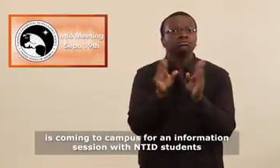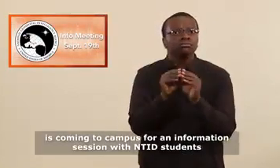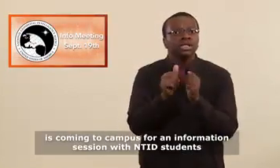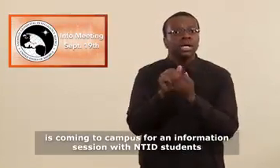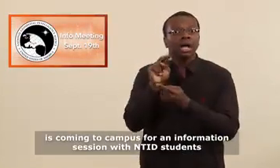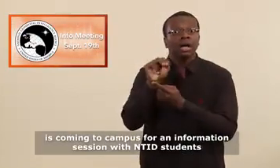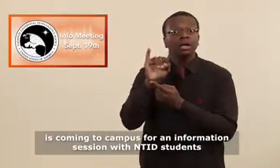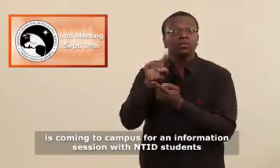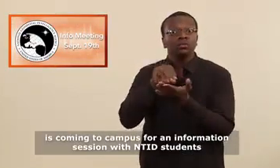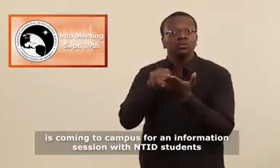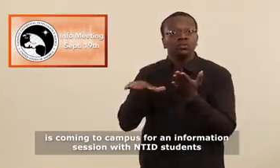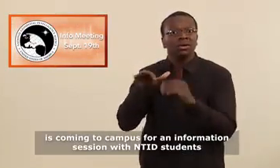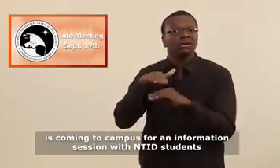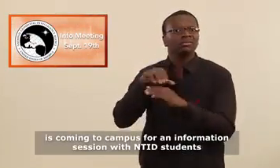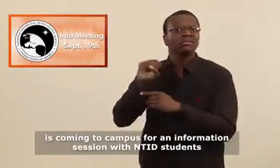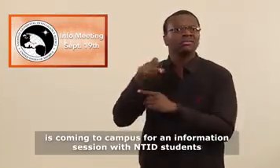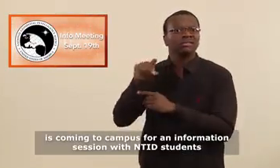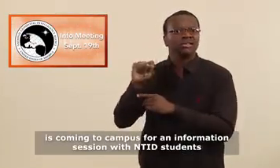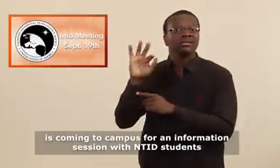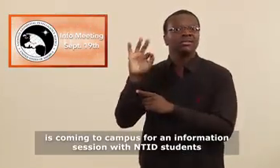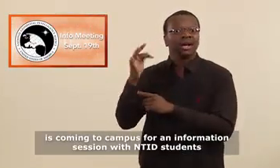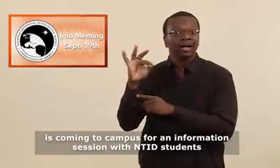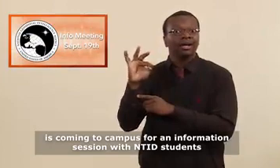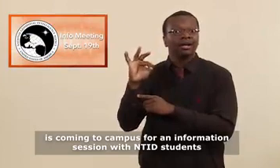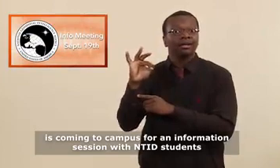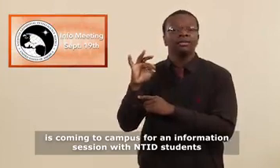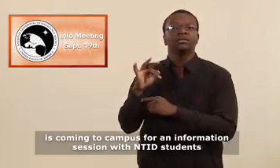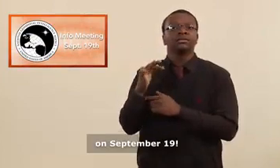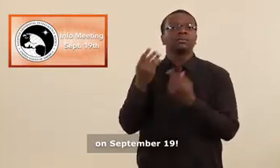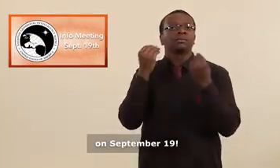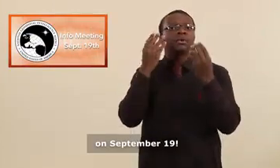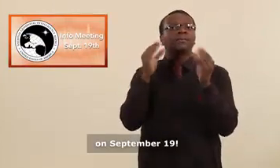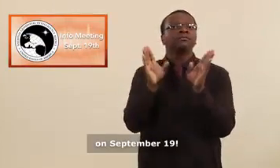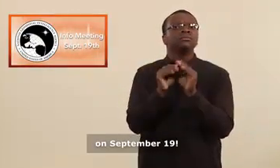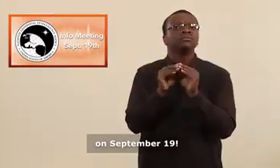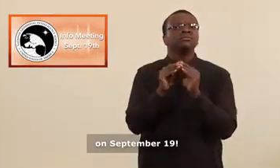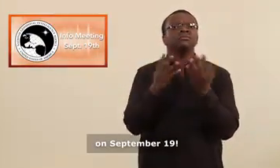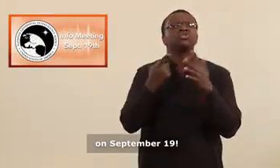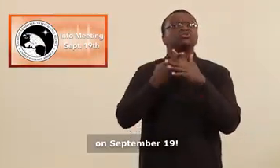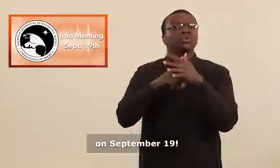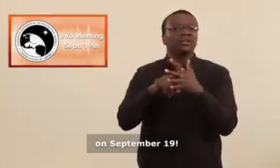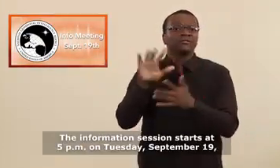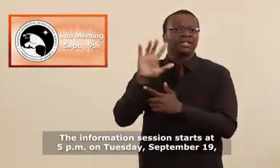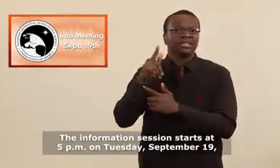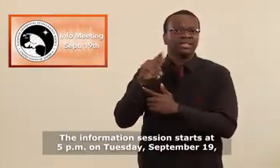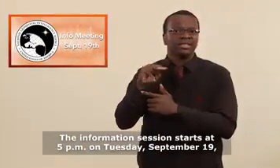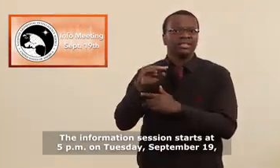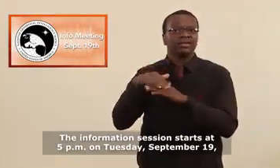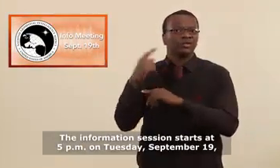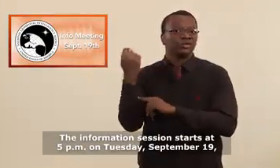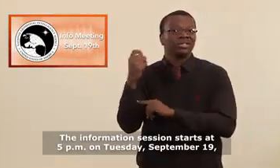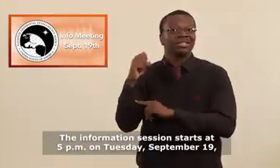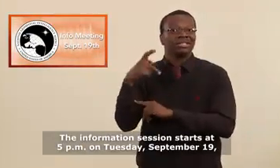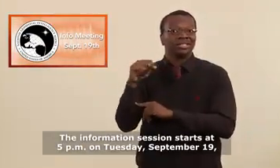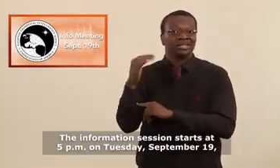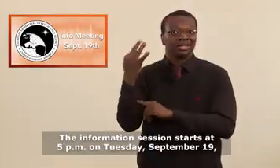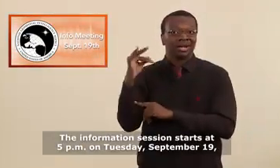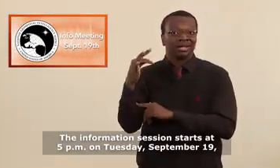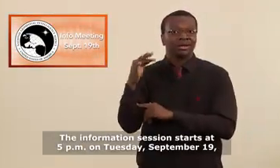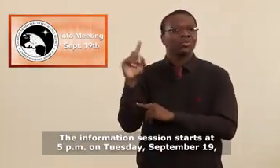campus for an informational session with NTID students on September 19th. The information session starts at 5 p.m. on